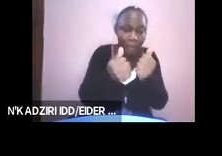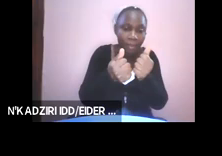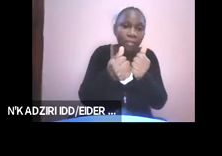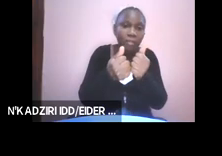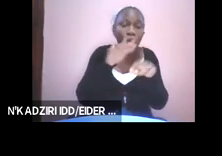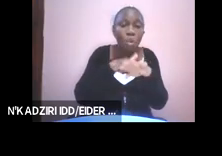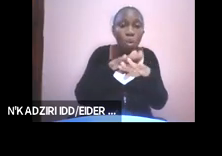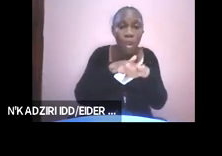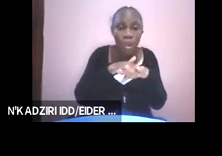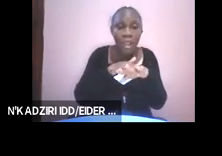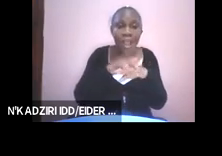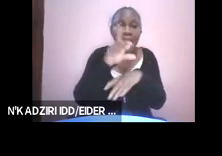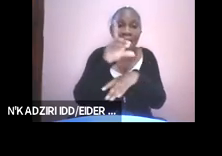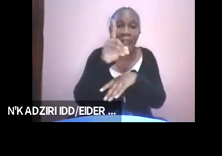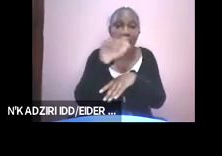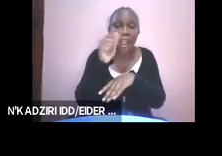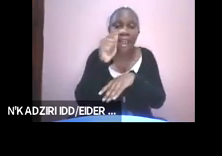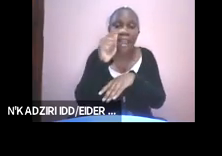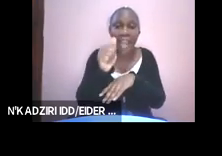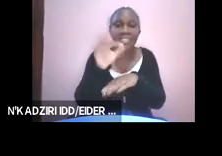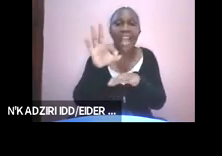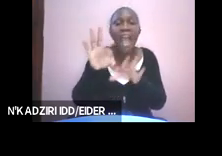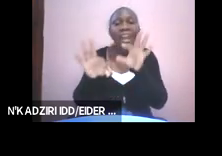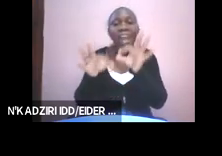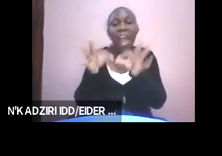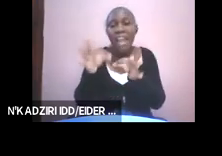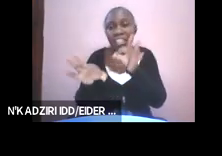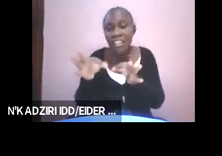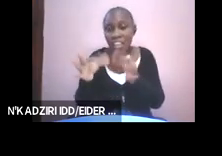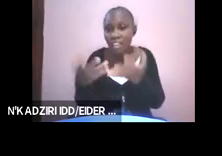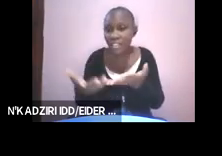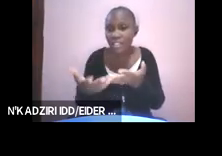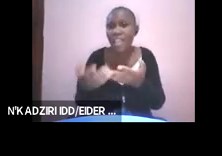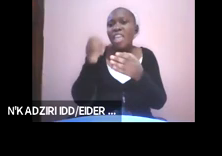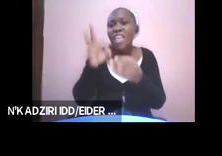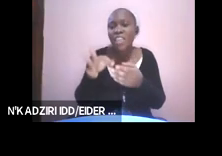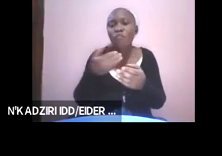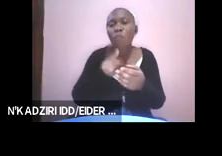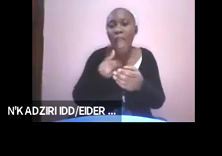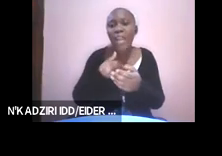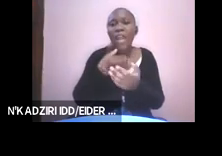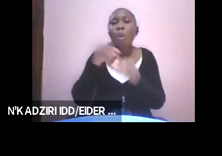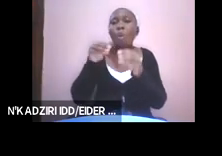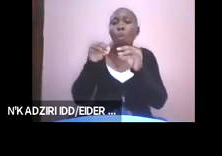data analysis, if there was both either qualitative or quantitative data analysis.